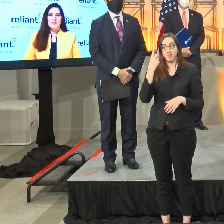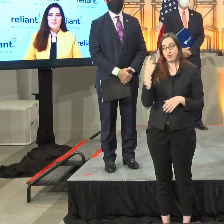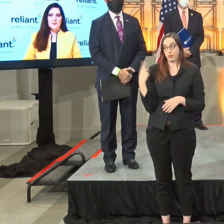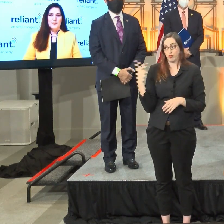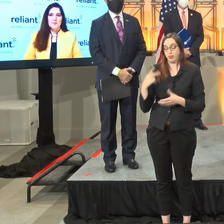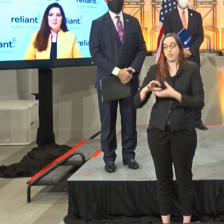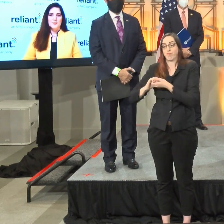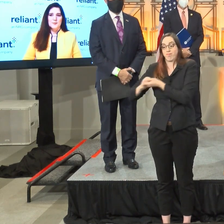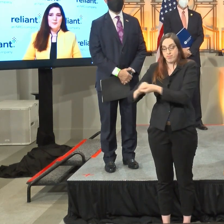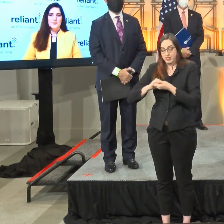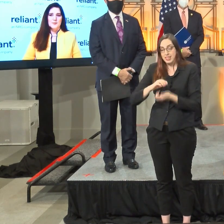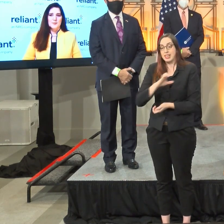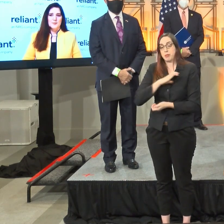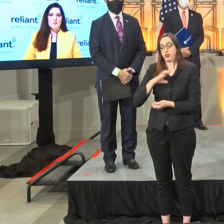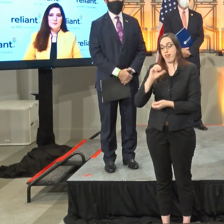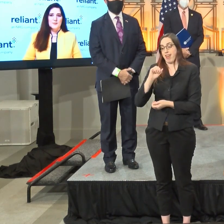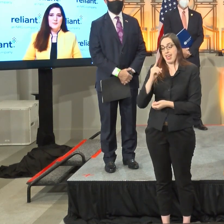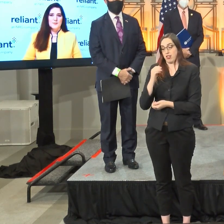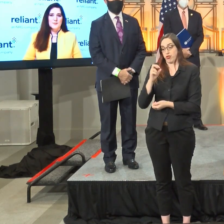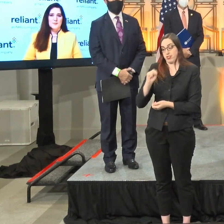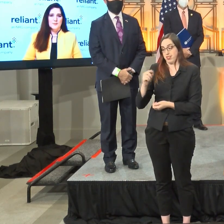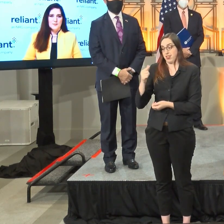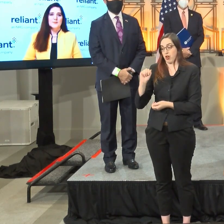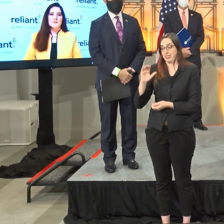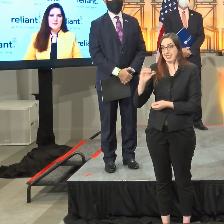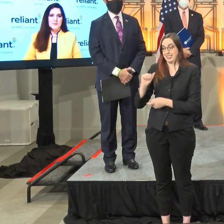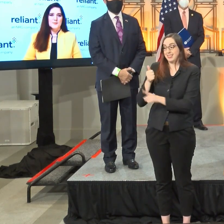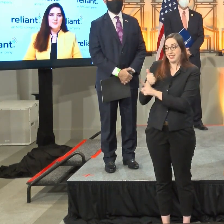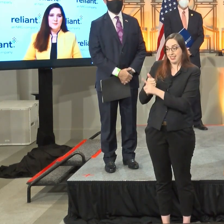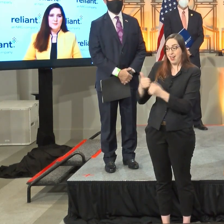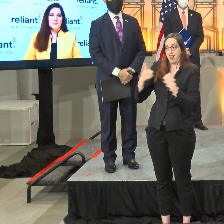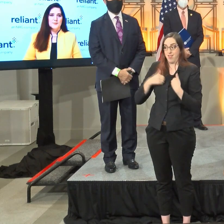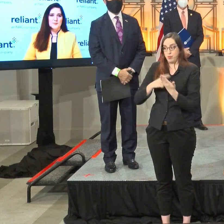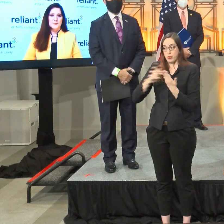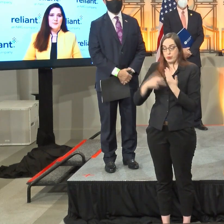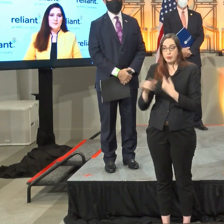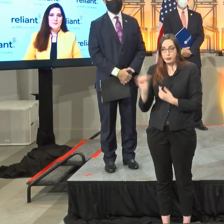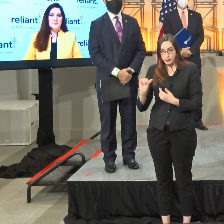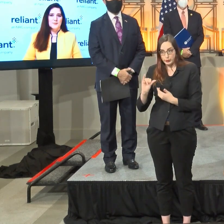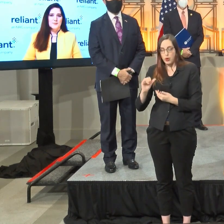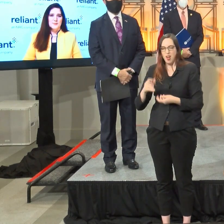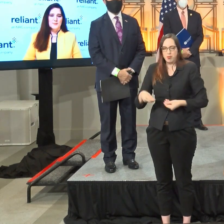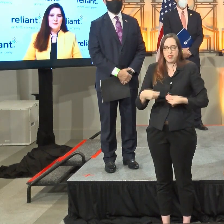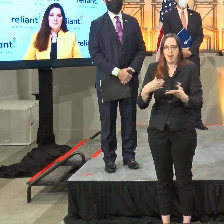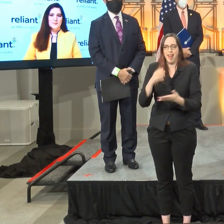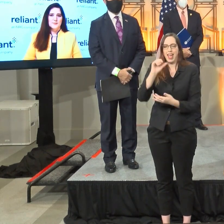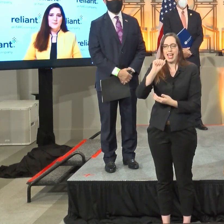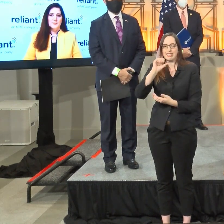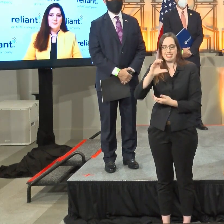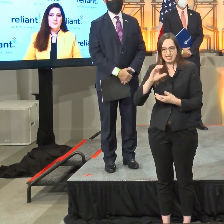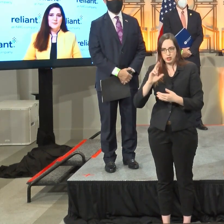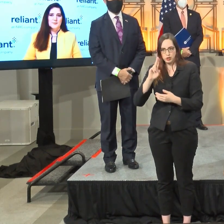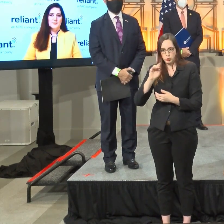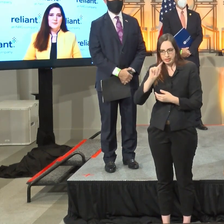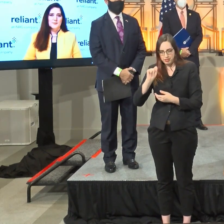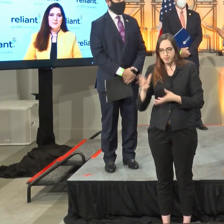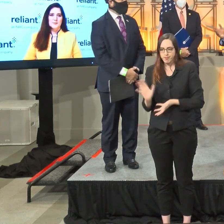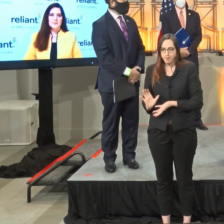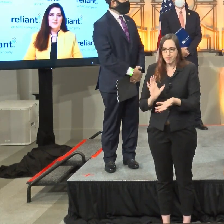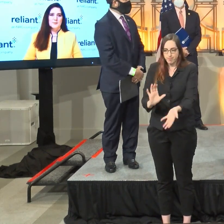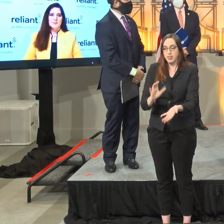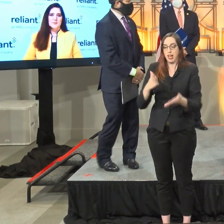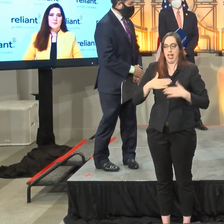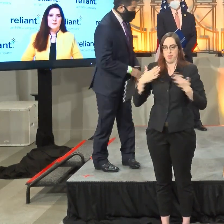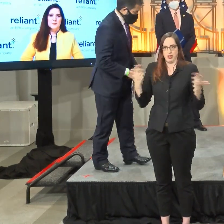closely with Commissioner Adrian Garcia on his program in providing portable AC units, and we're honored to have him here today.